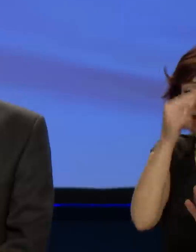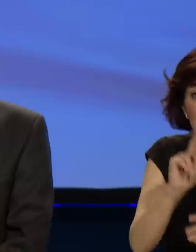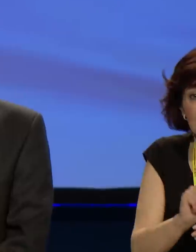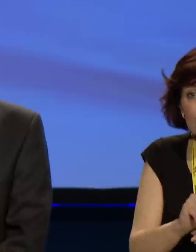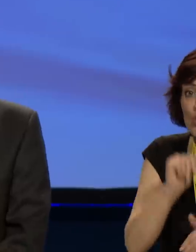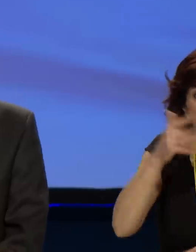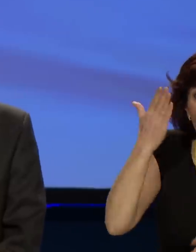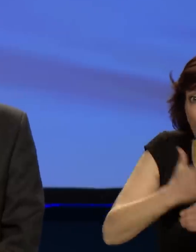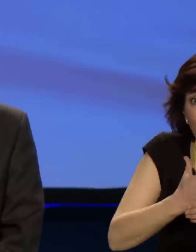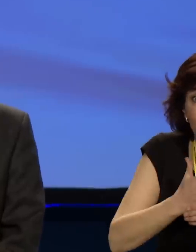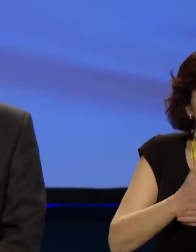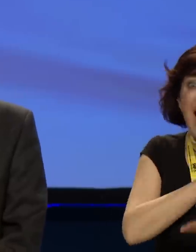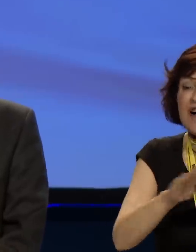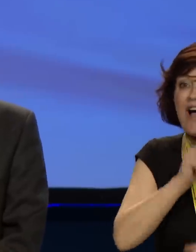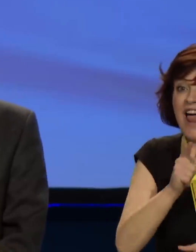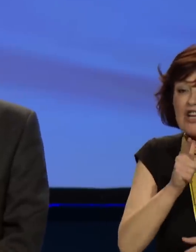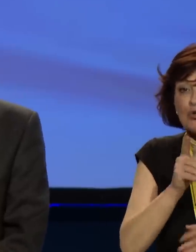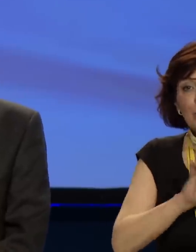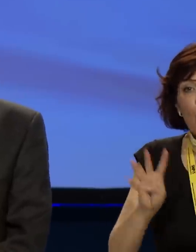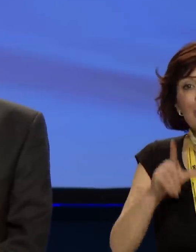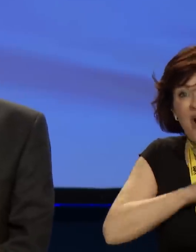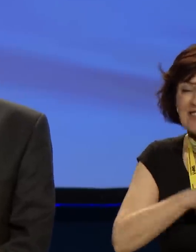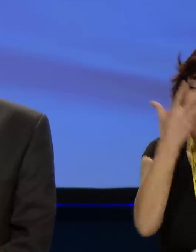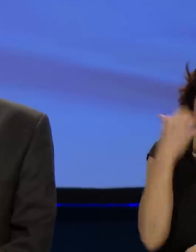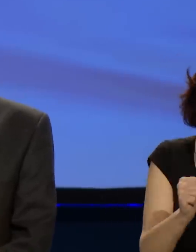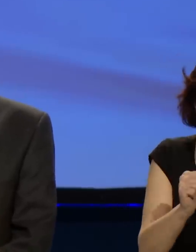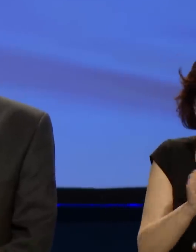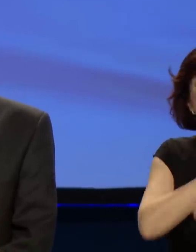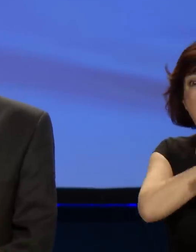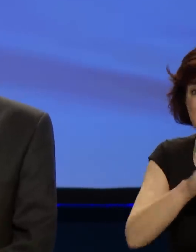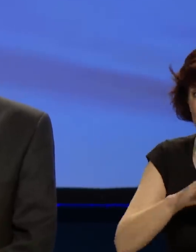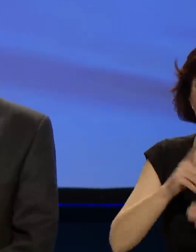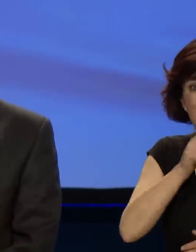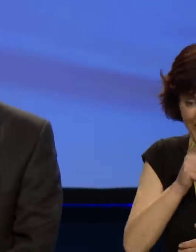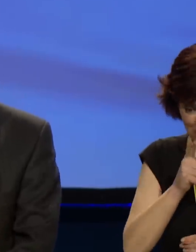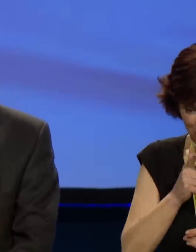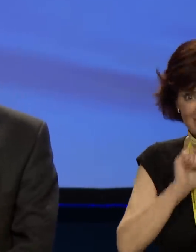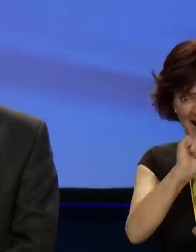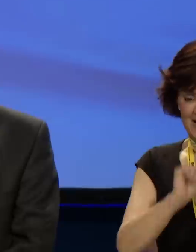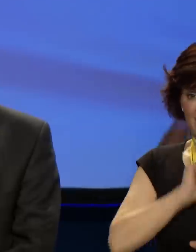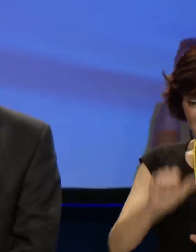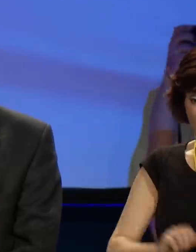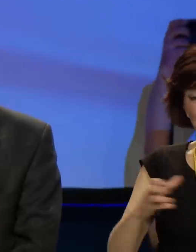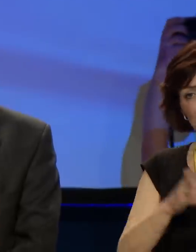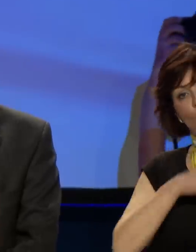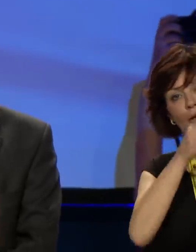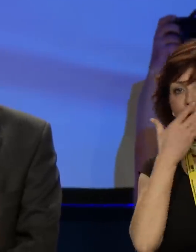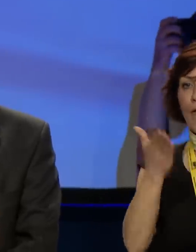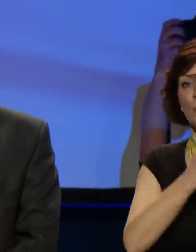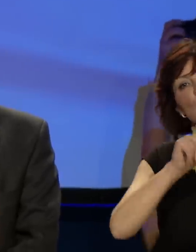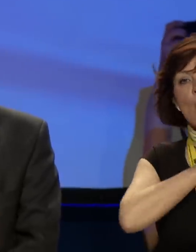because he works for the Hydroelectric Board, but because he has a hydroelectric plant in his croft north of Inverness. So I call him Johnny